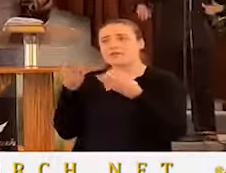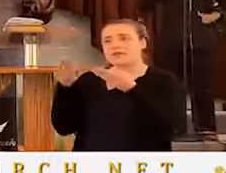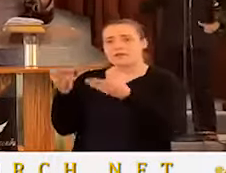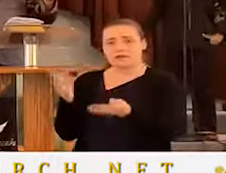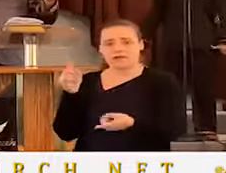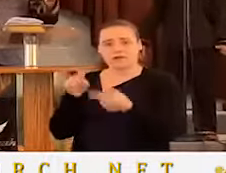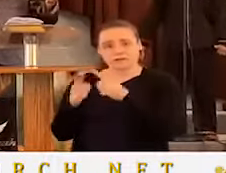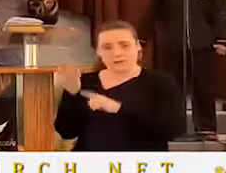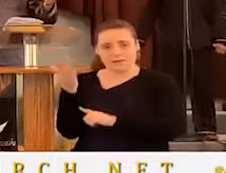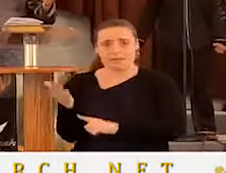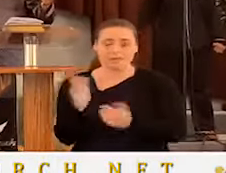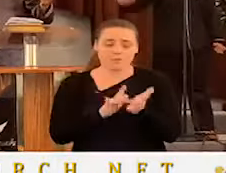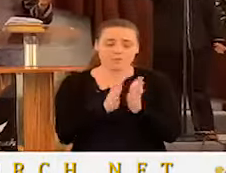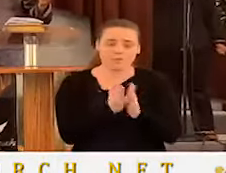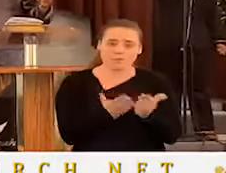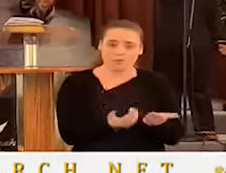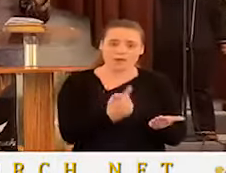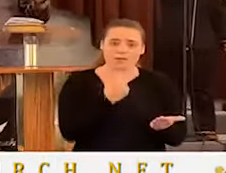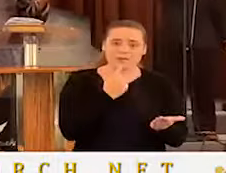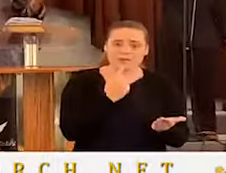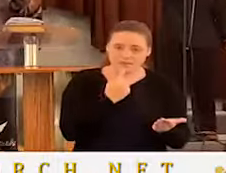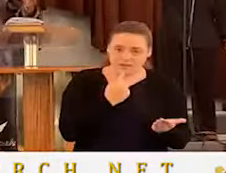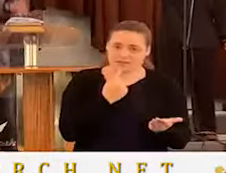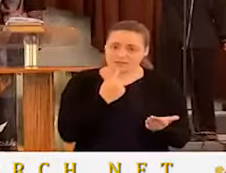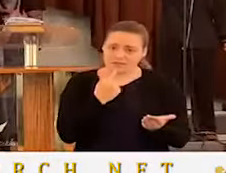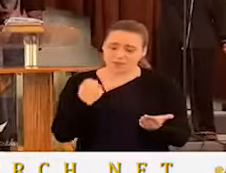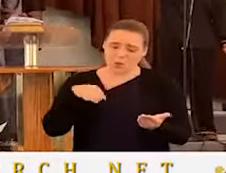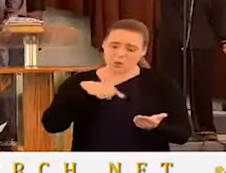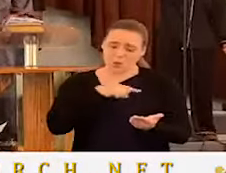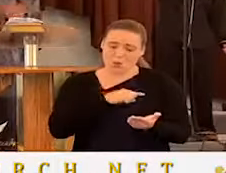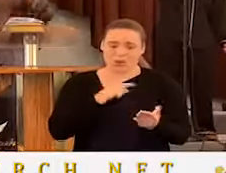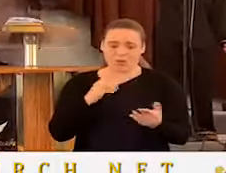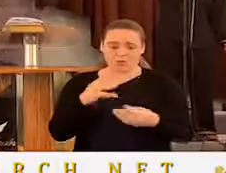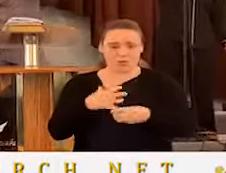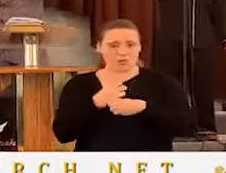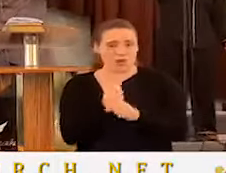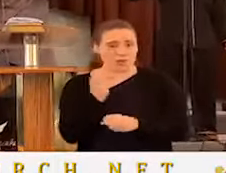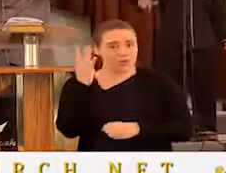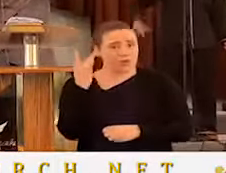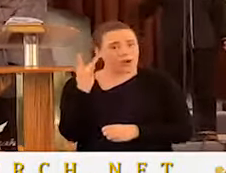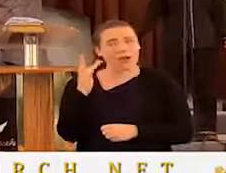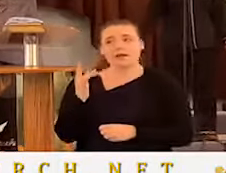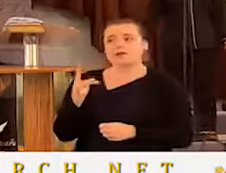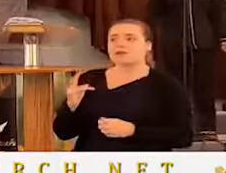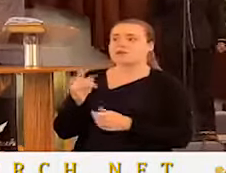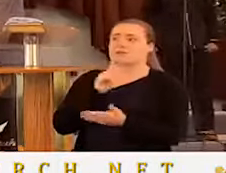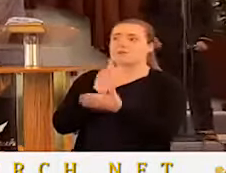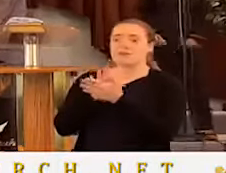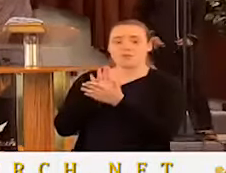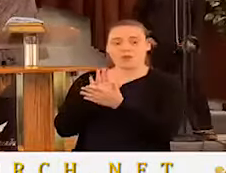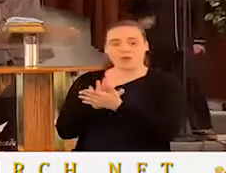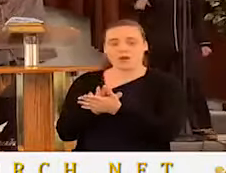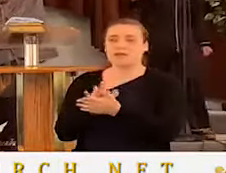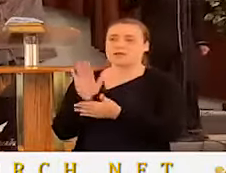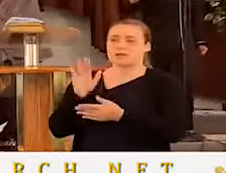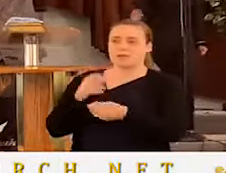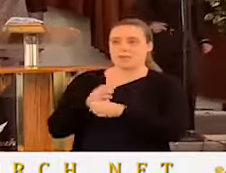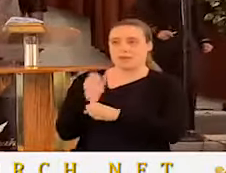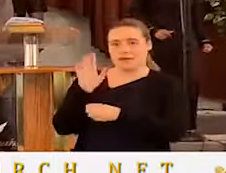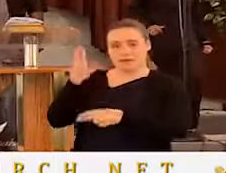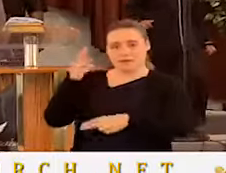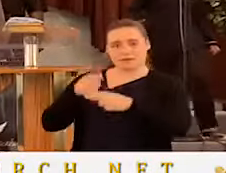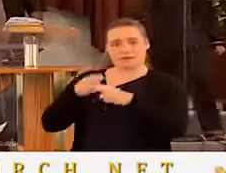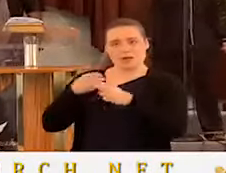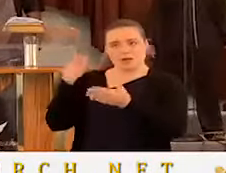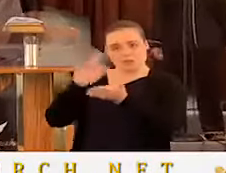It is a scripture that tells us that we are created to make His name glorious. Come on, begin to open up your mouth